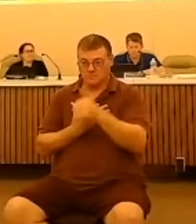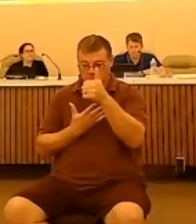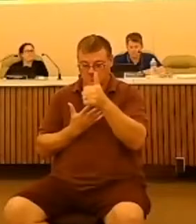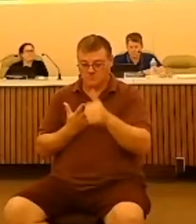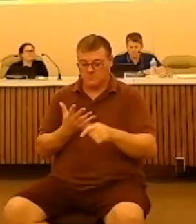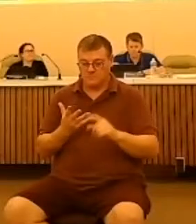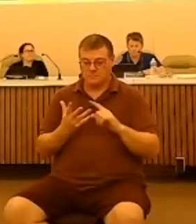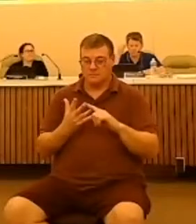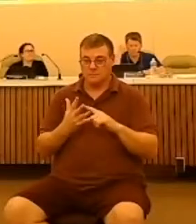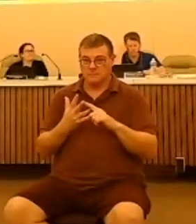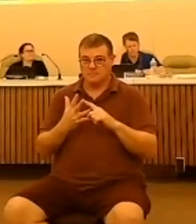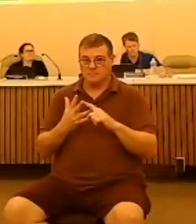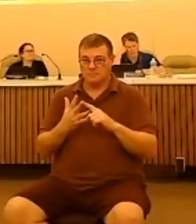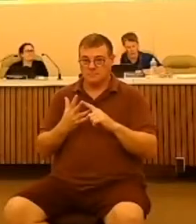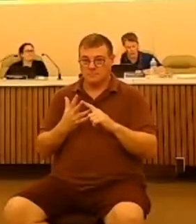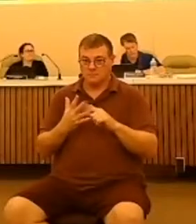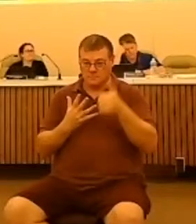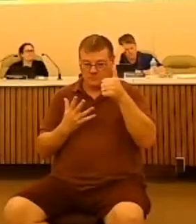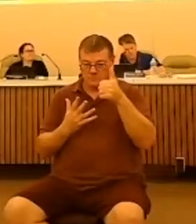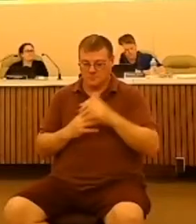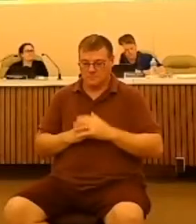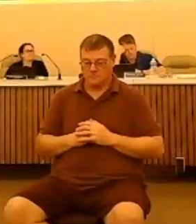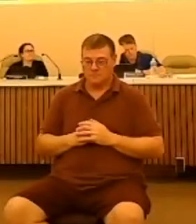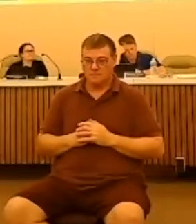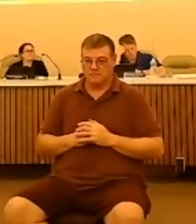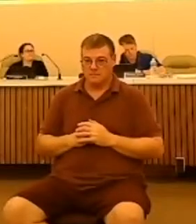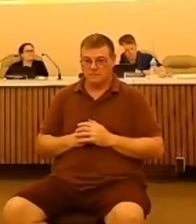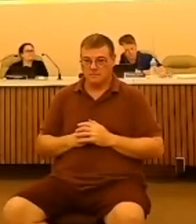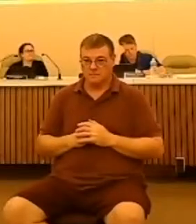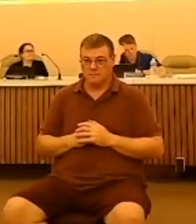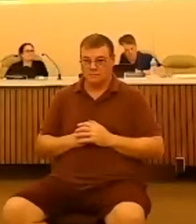Aye. Supervisor Schultz. Aye.